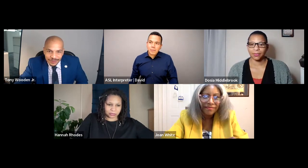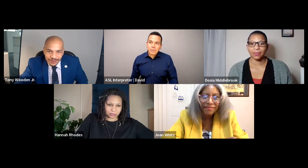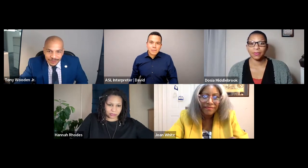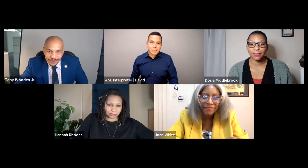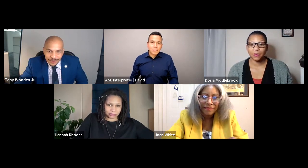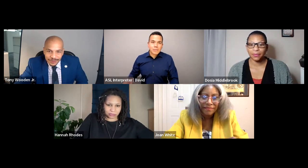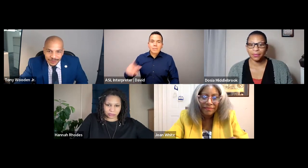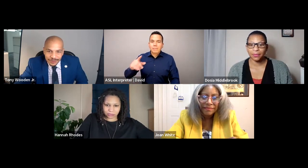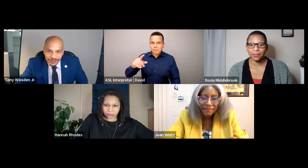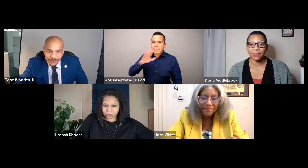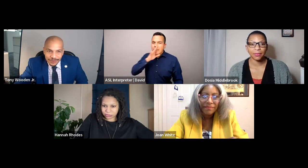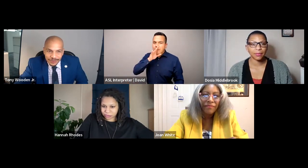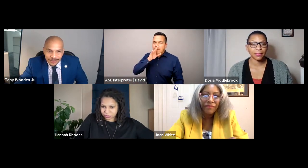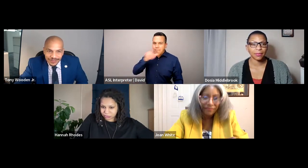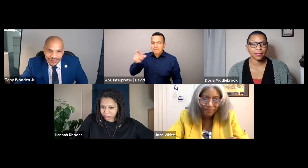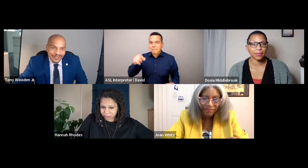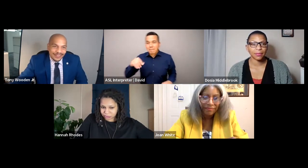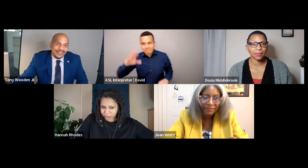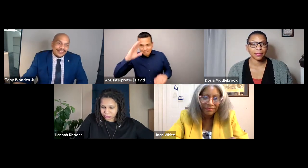Hello. How are you?